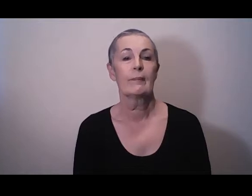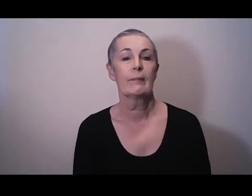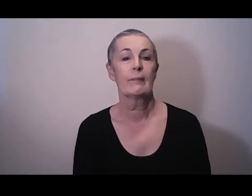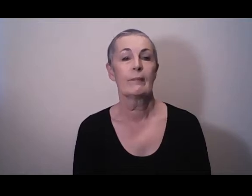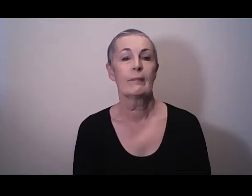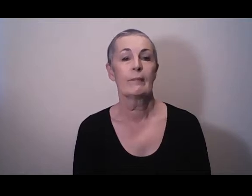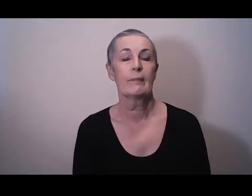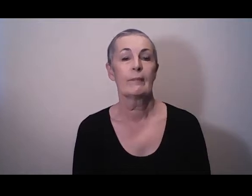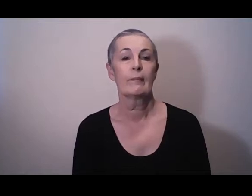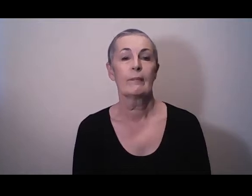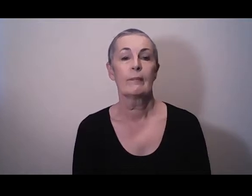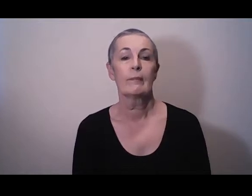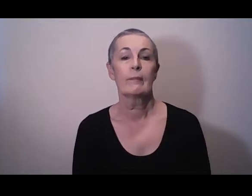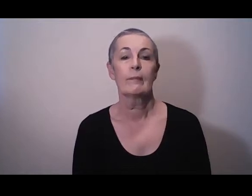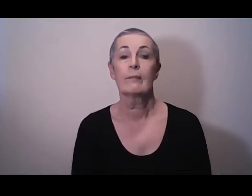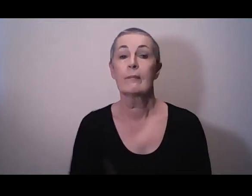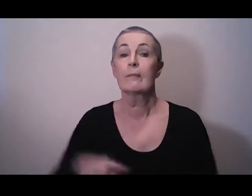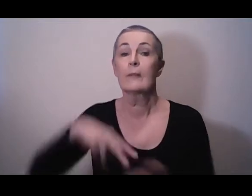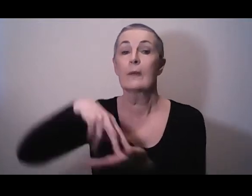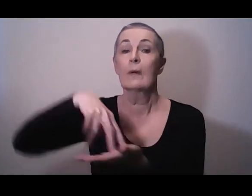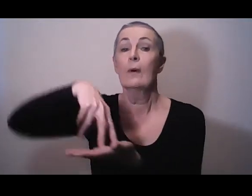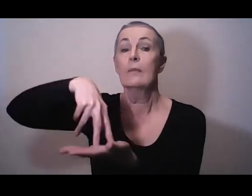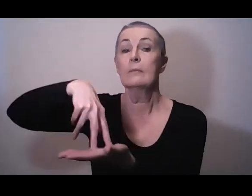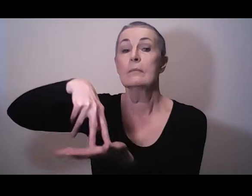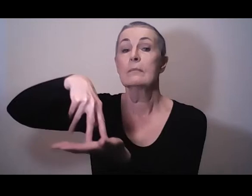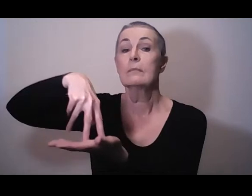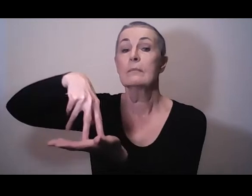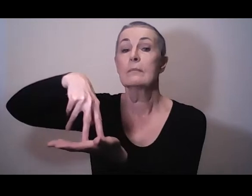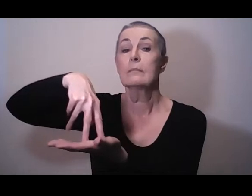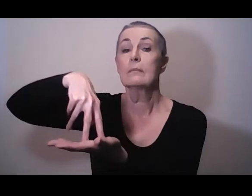So you just sink in the middle a little and then back up.